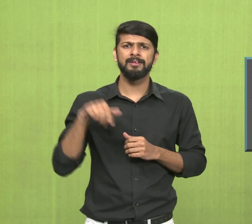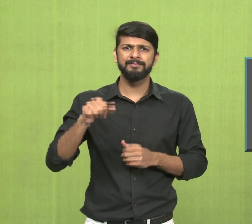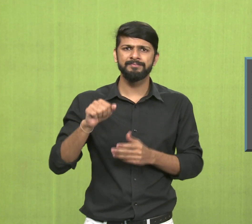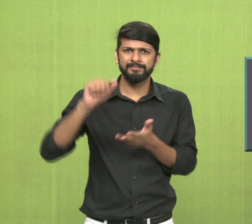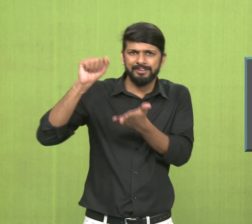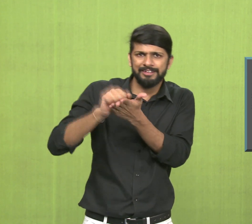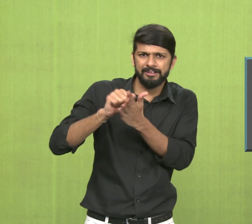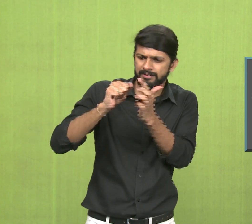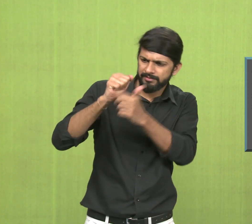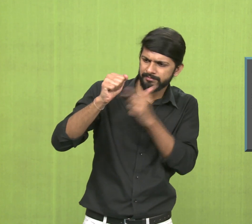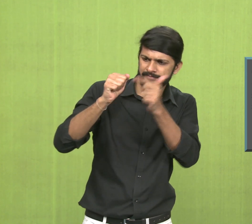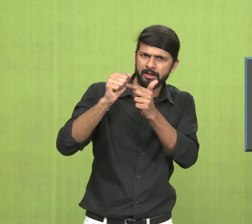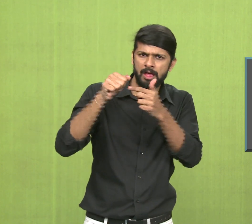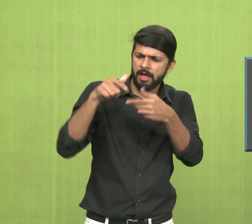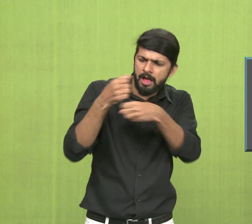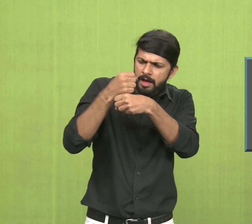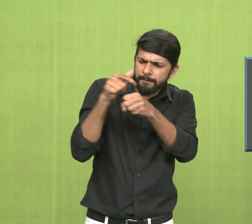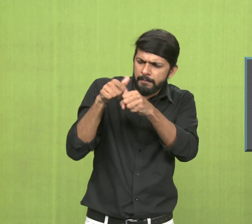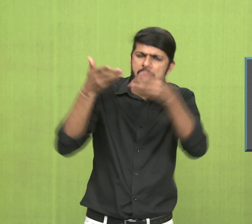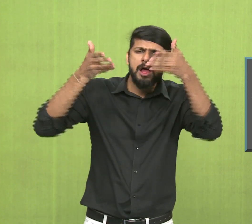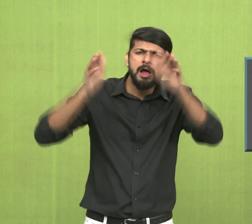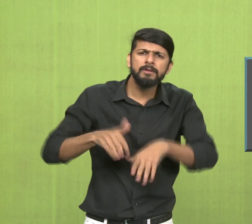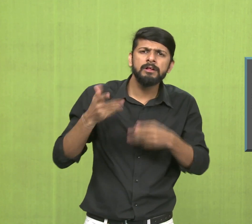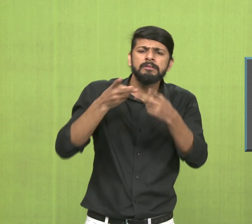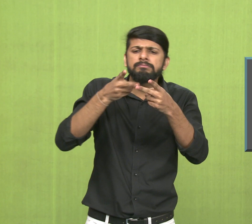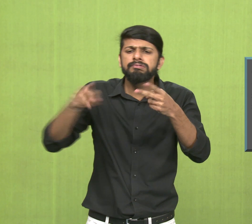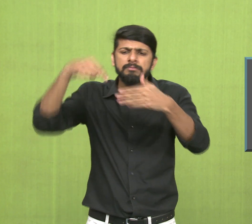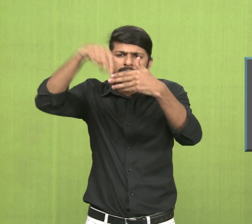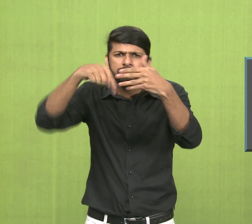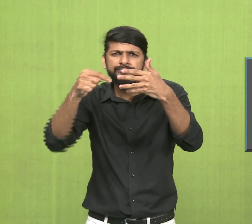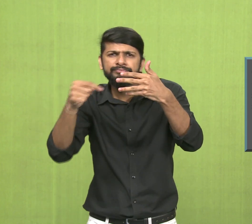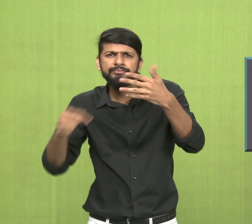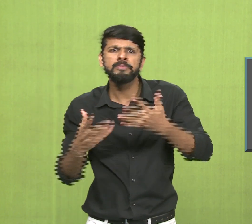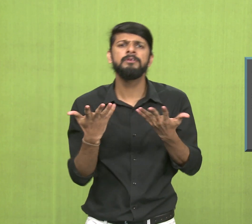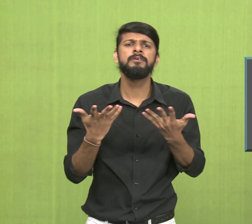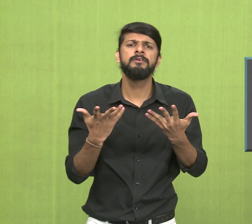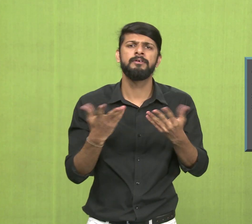Questions related to printing. Question number 1. What are the printing blocks made of?